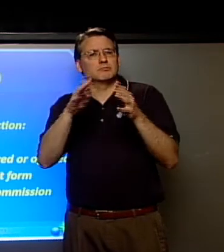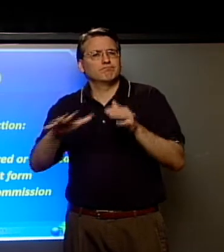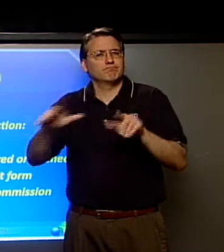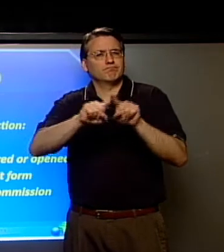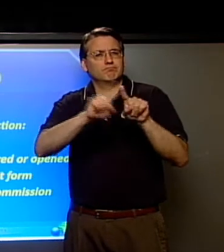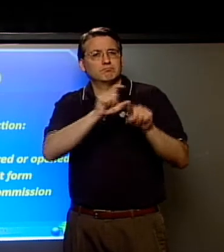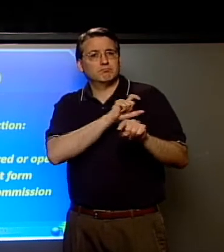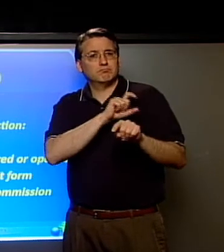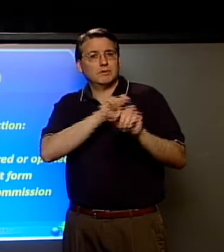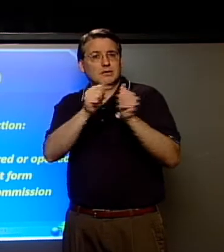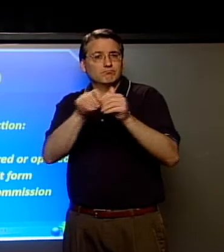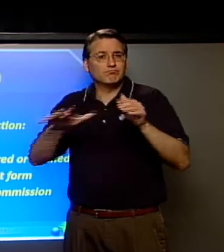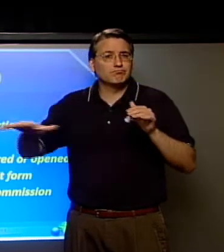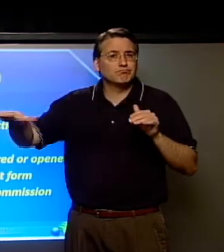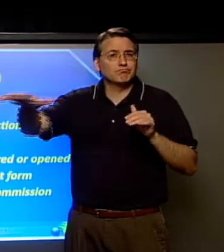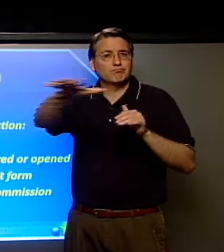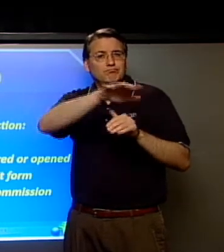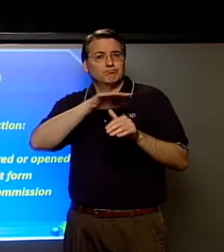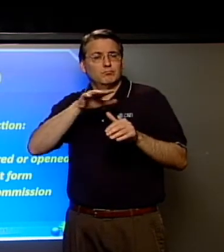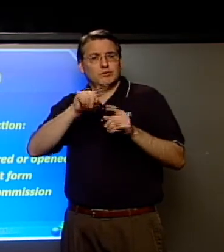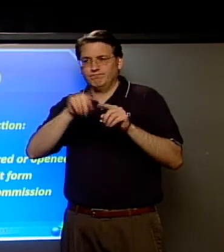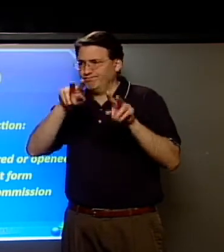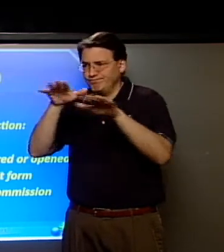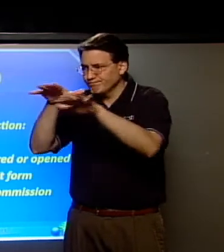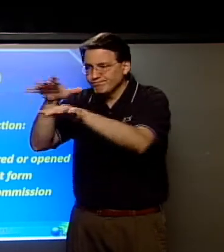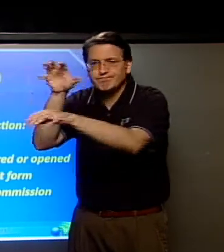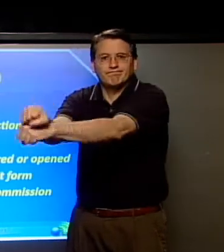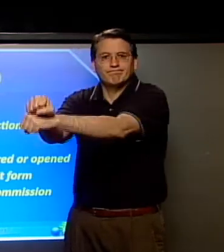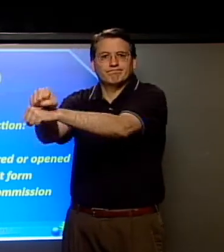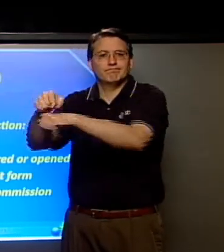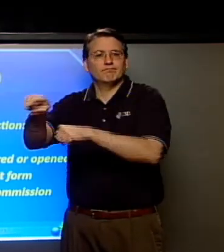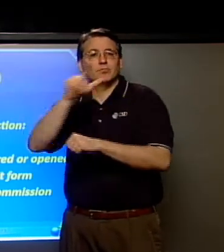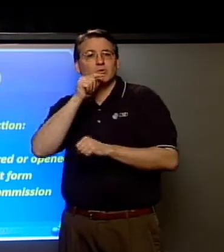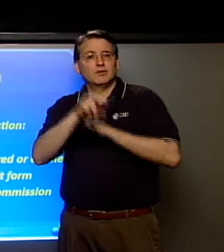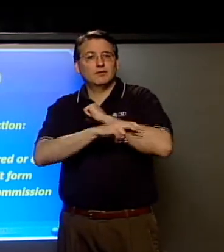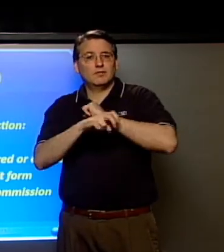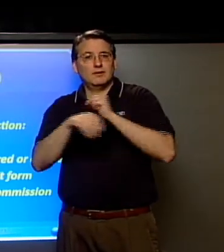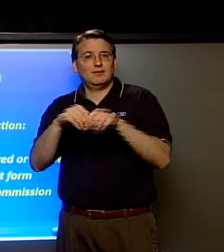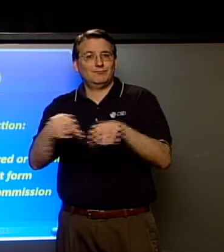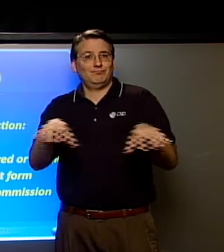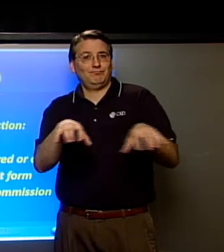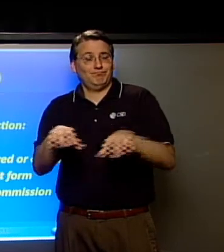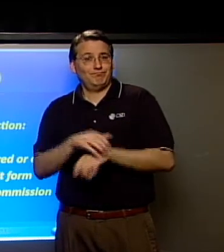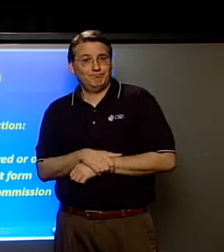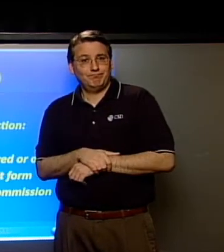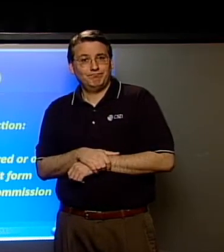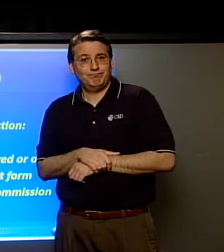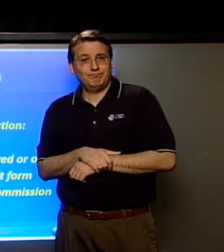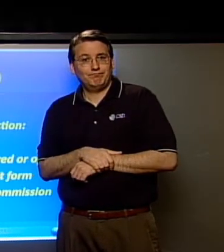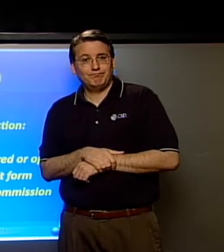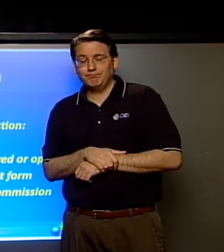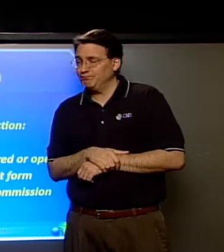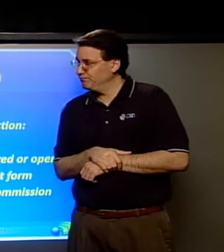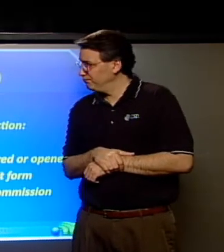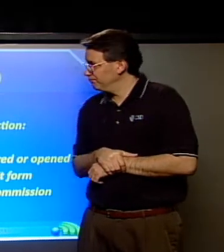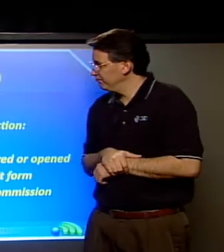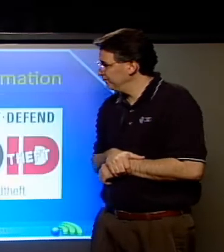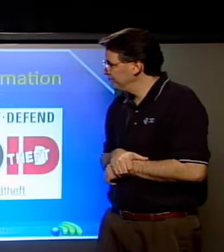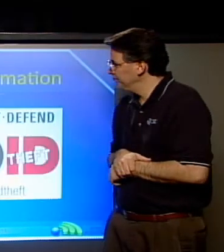The reason you would contact them, they work with many police and other law enforcement agencies and try and catch people who steal identities,